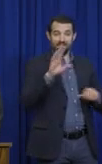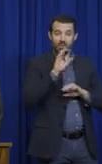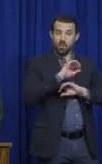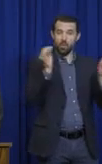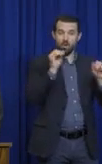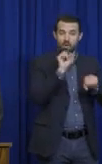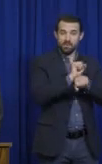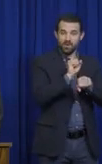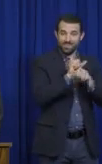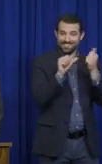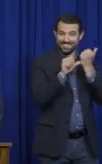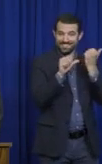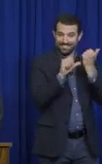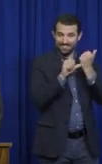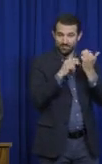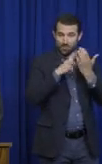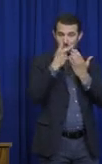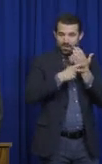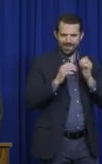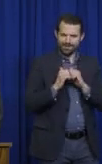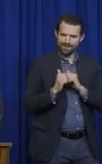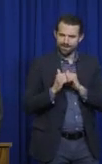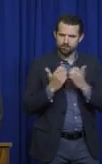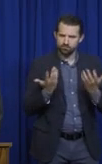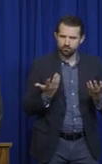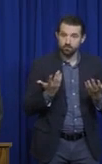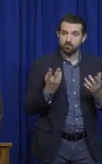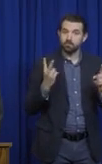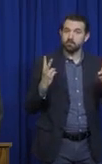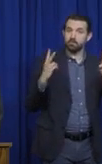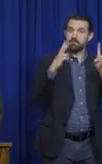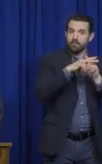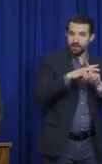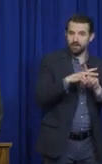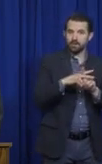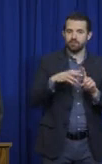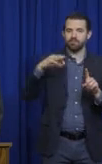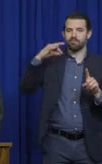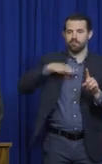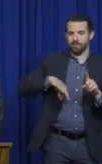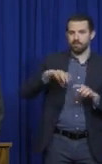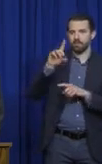to apply can be found on the Maine Department of Labor's website,